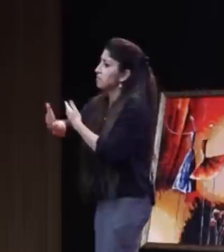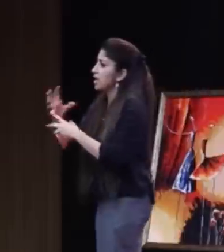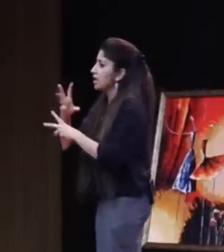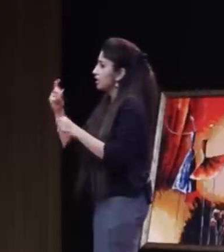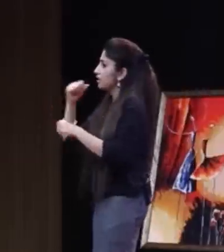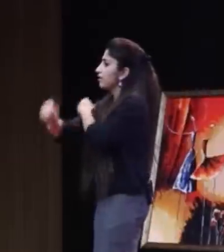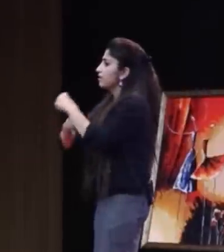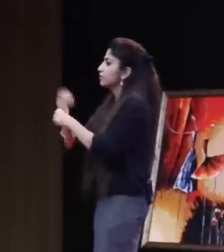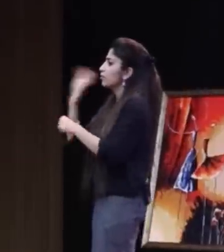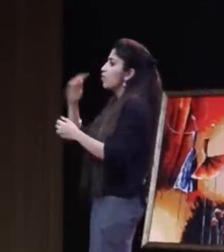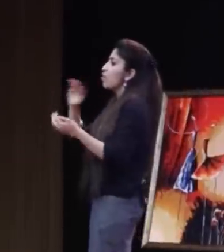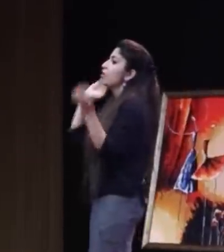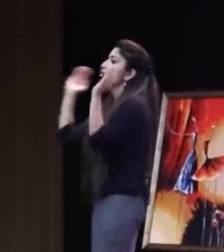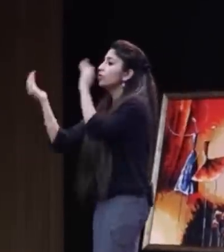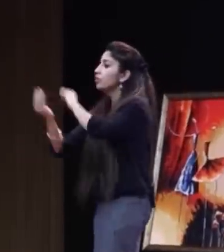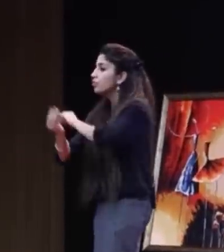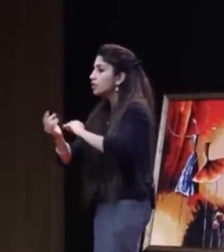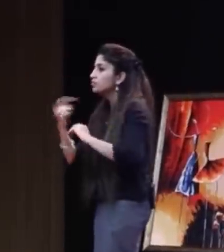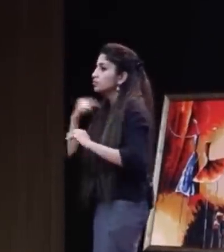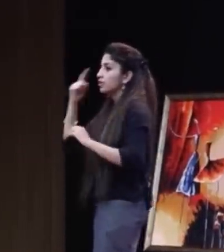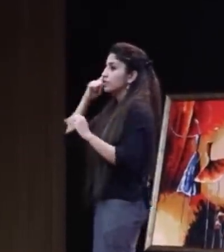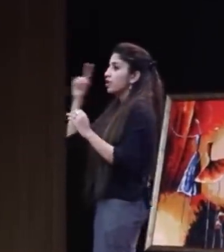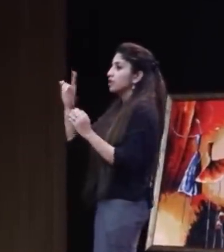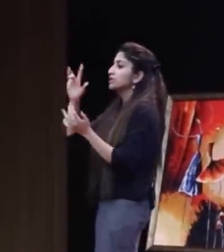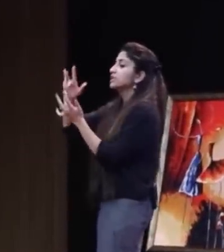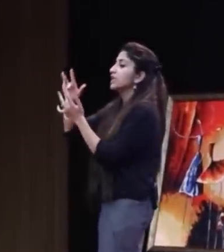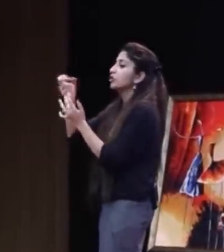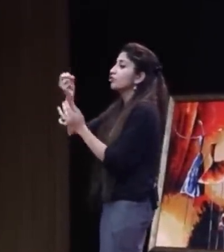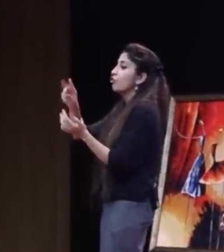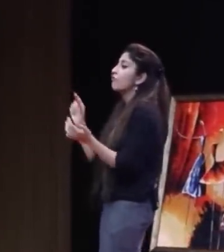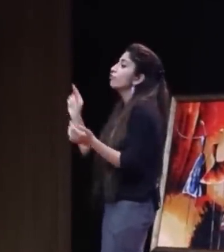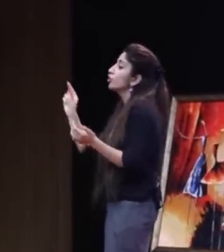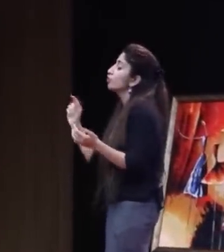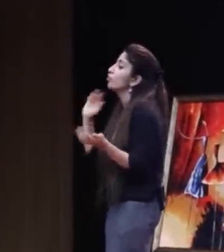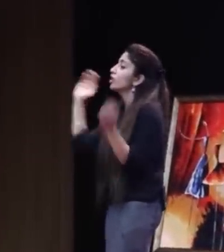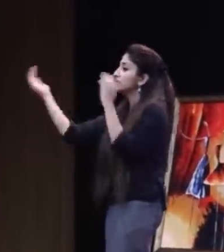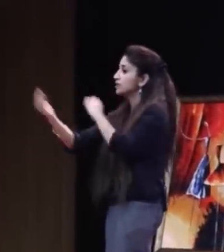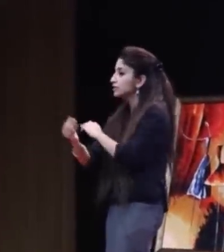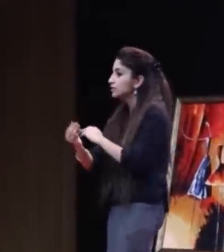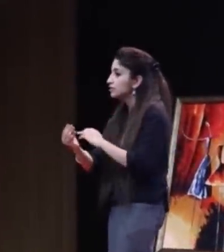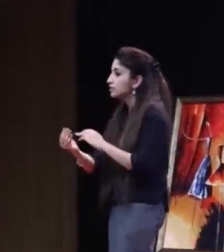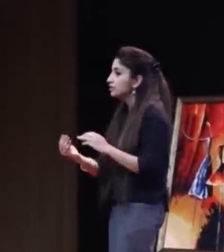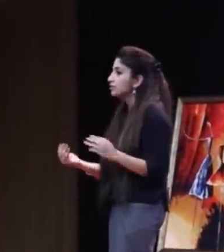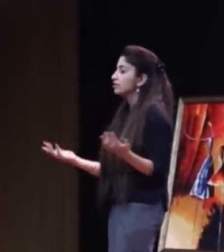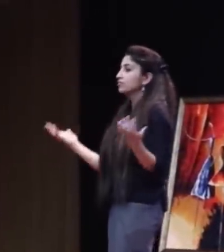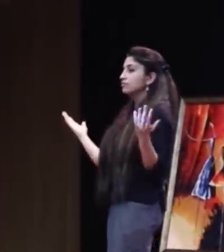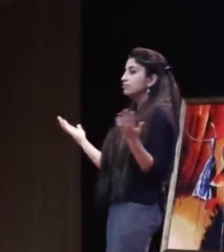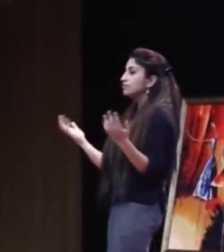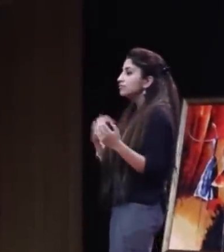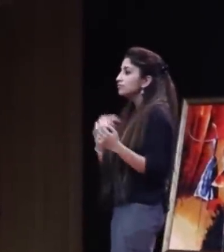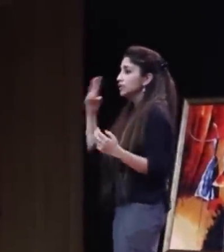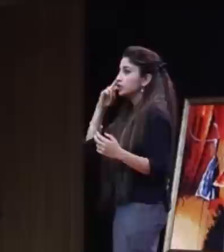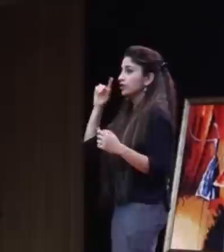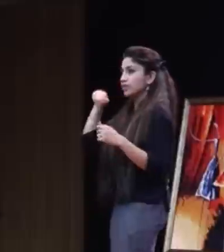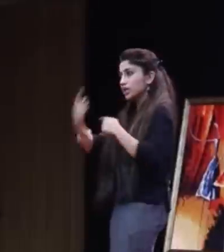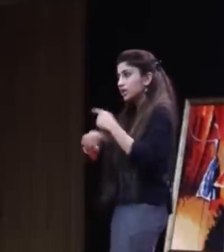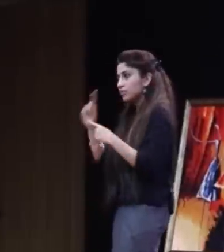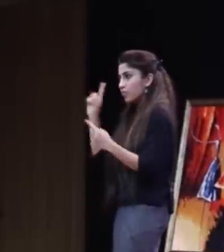how for million years we used to believe that Earth is the center of the universe, again because of